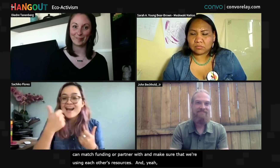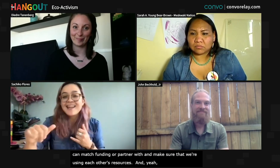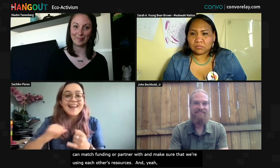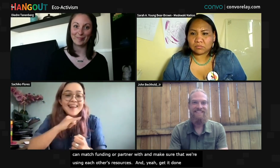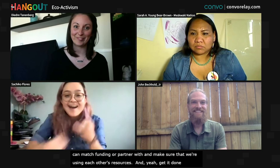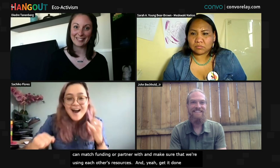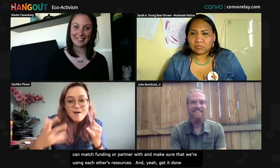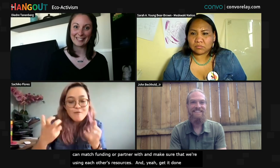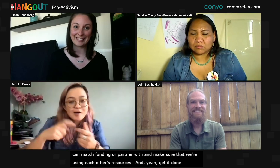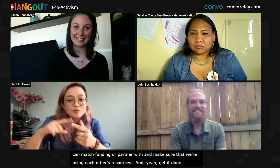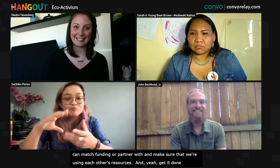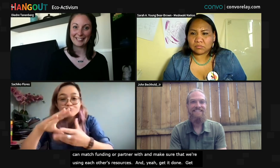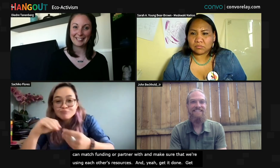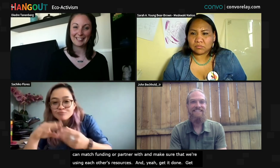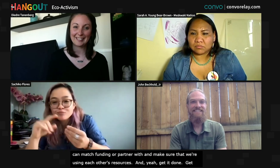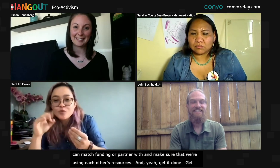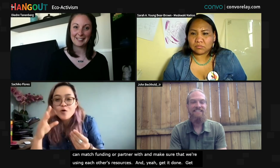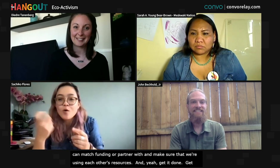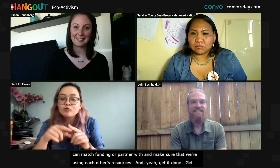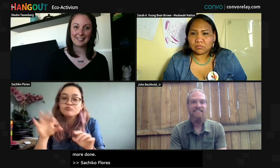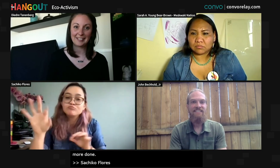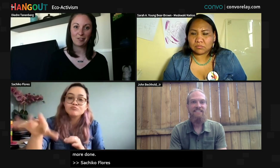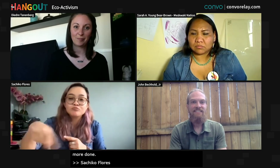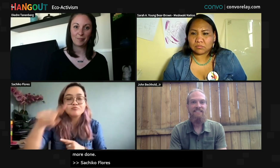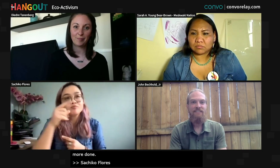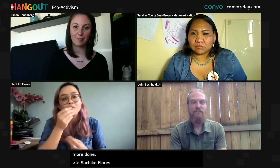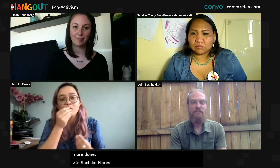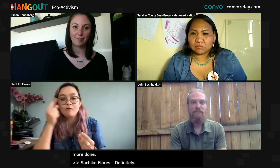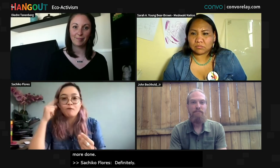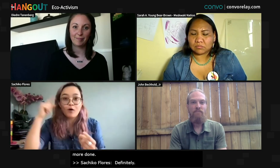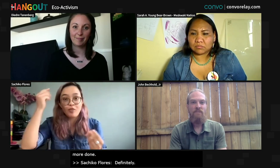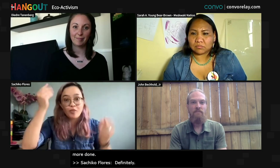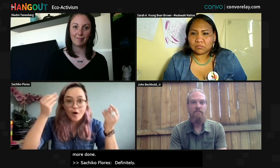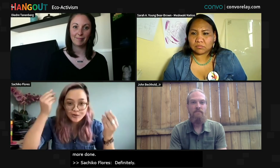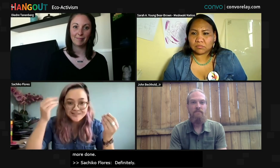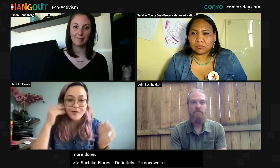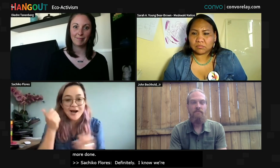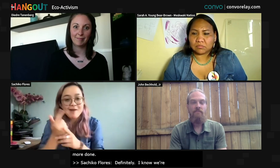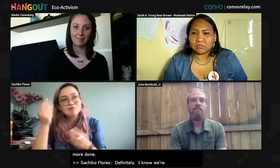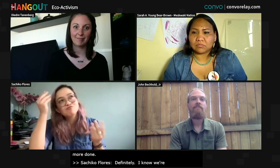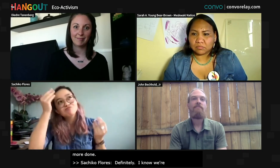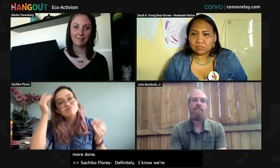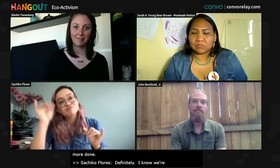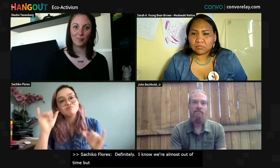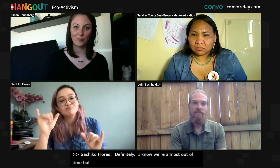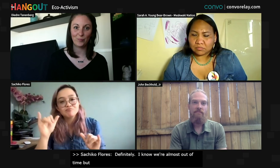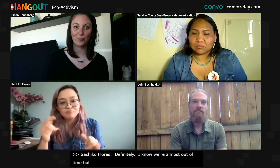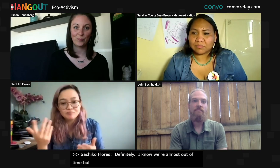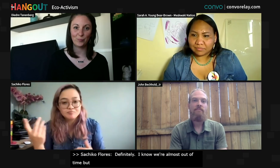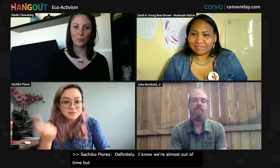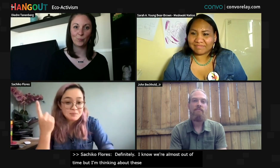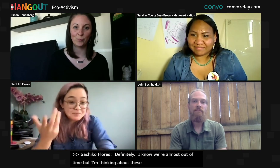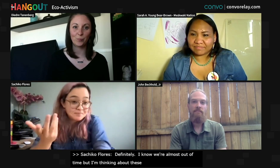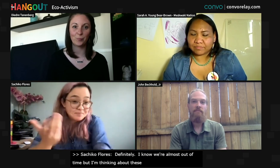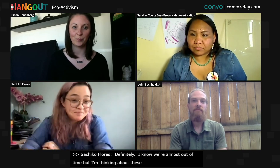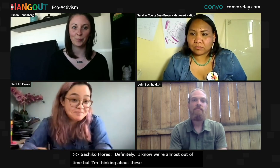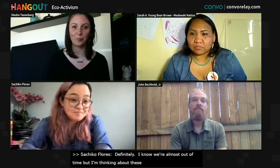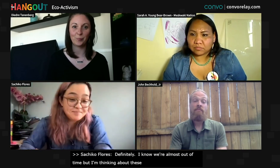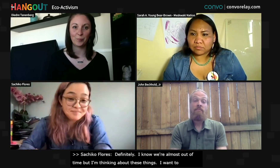time, but I'm just thinking about all of these things. So I want to add one more food for thought, because I've just been thinking as we go.